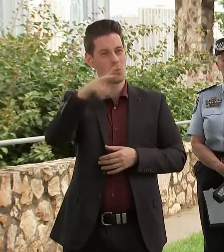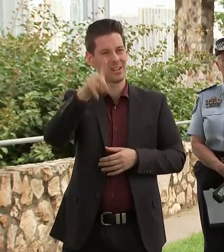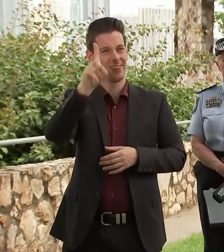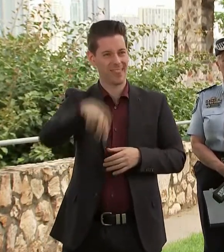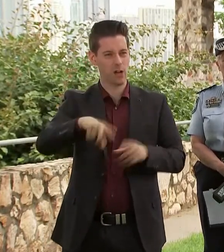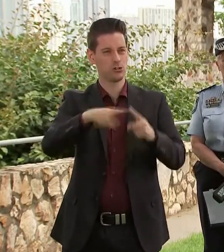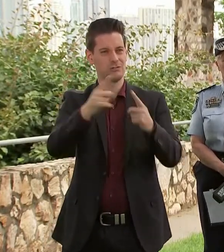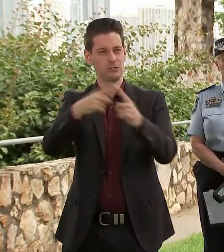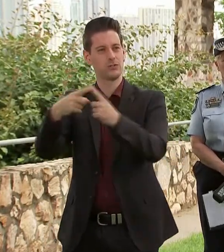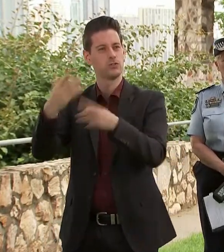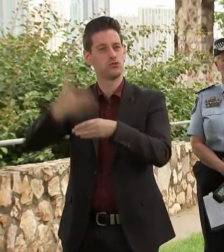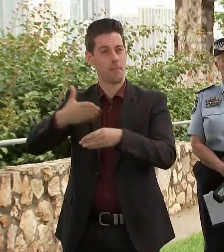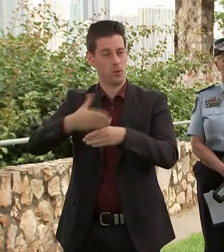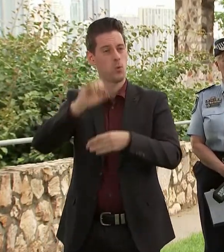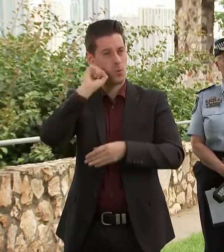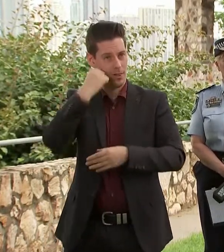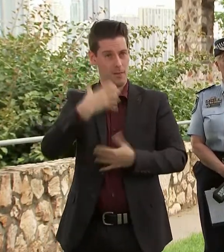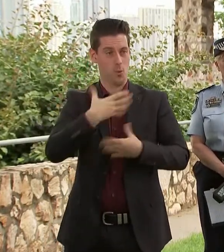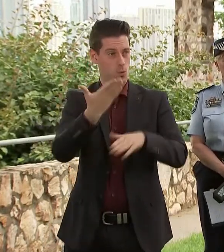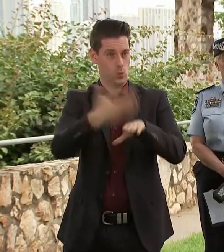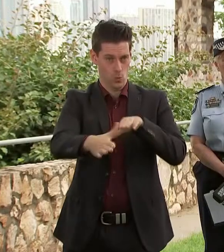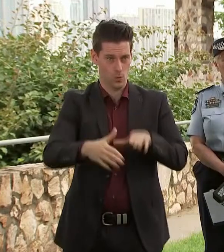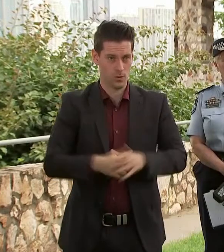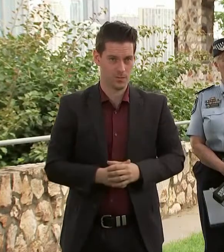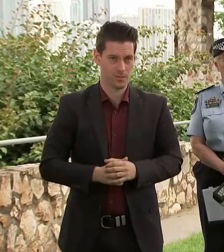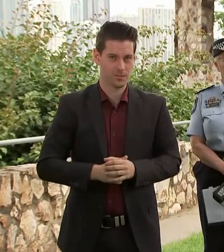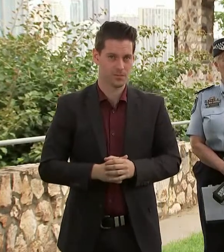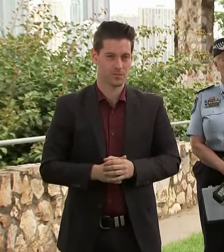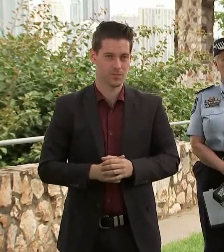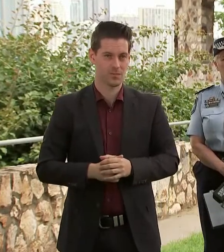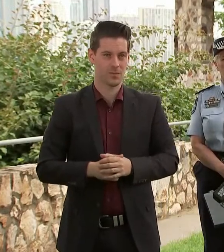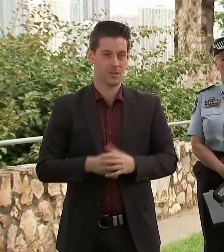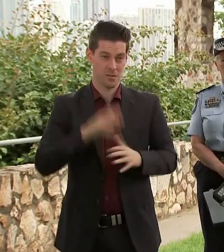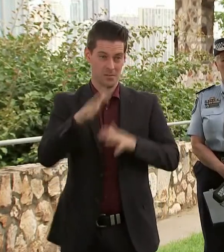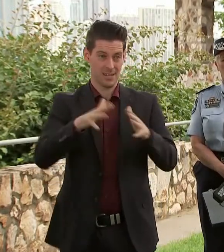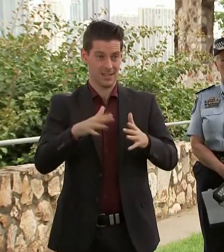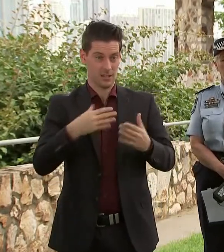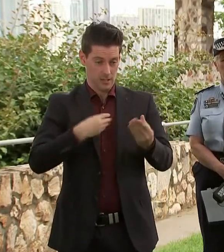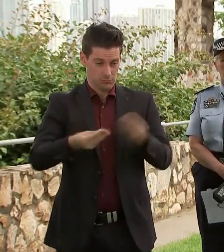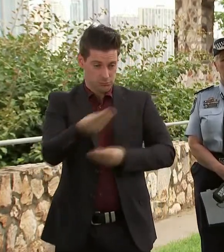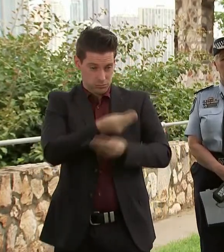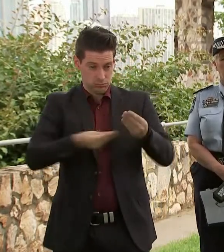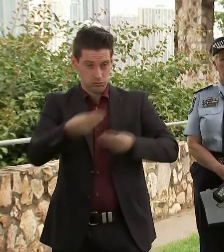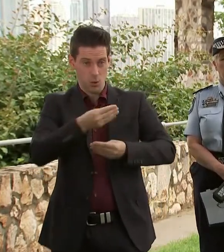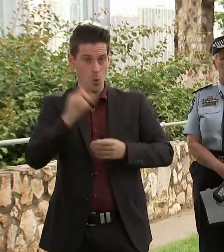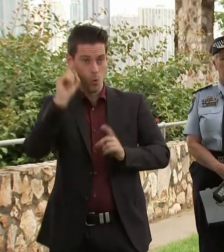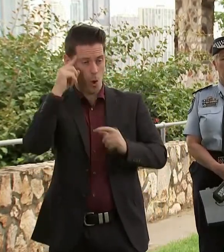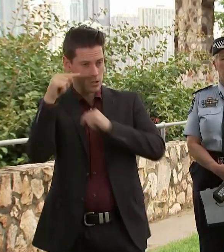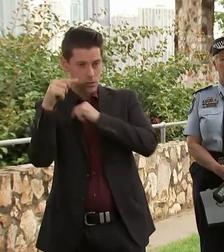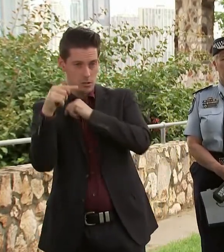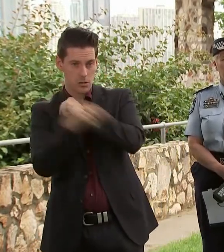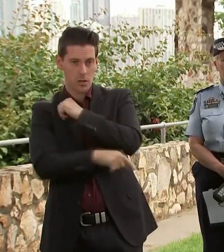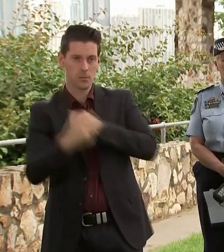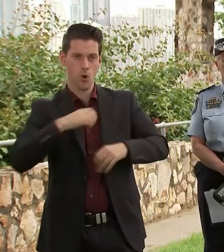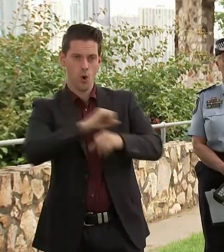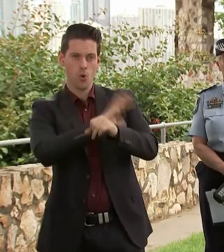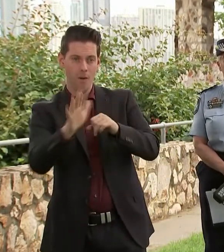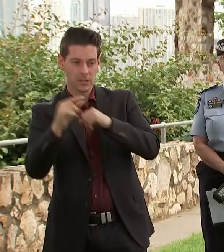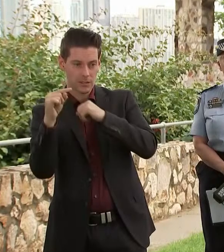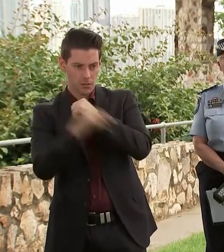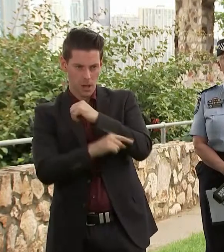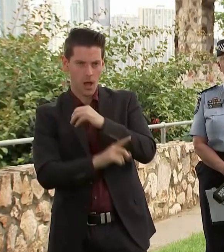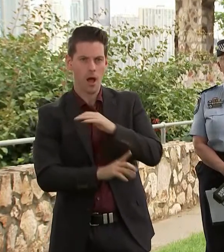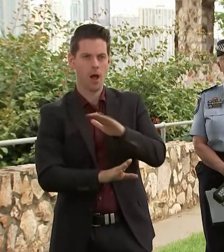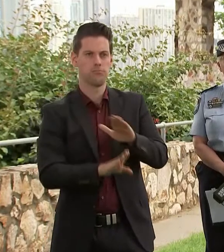120,000 jobs in Queensland. We've helped lift the Australian economy out of recession, and that will continue in the